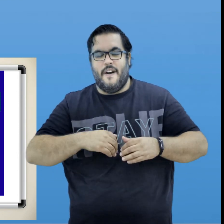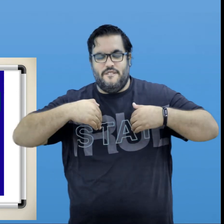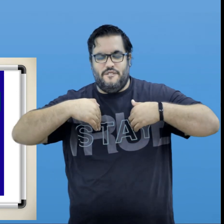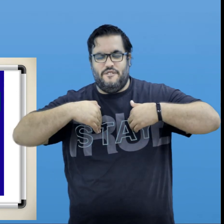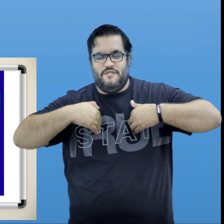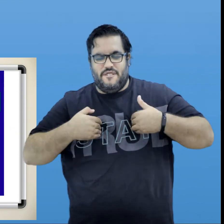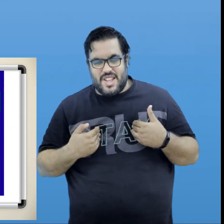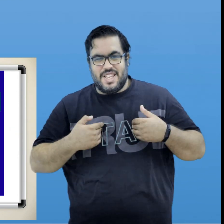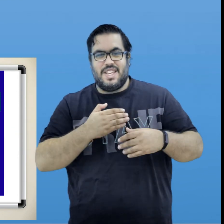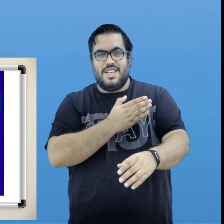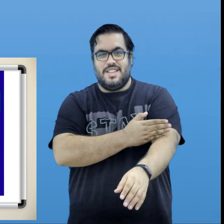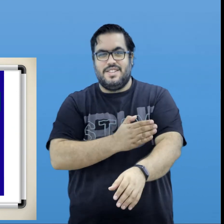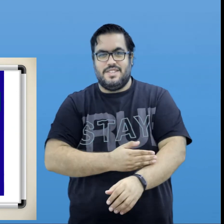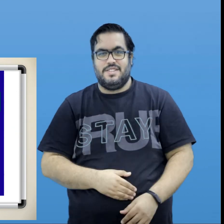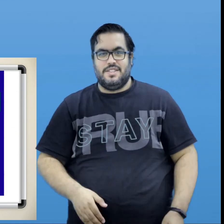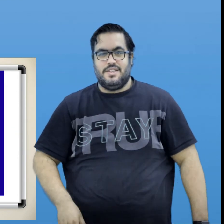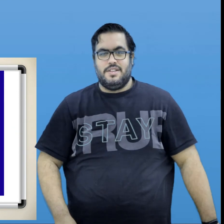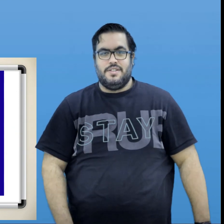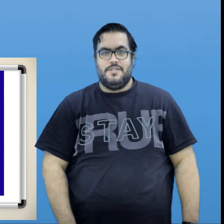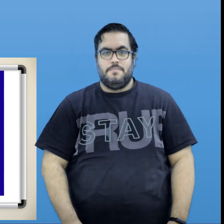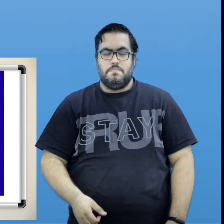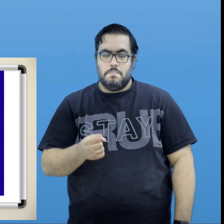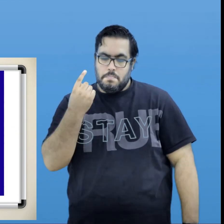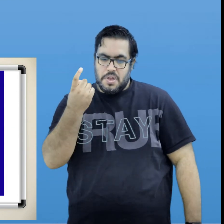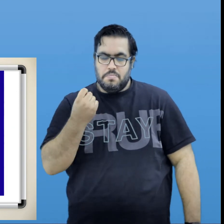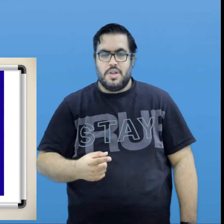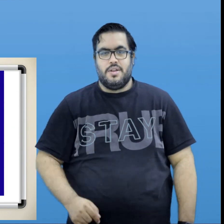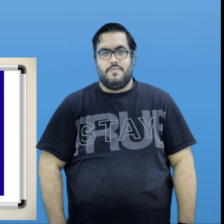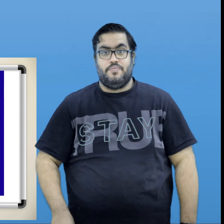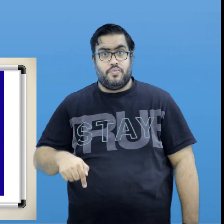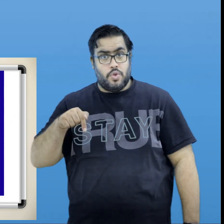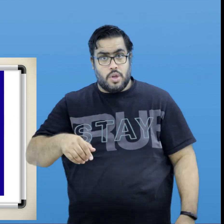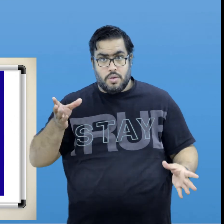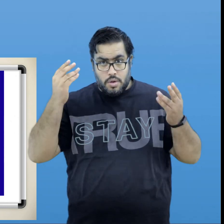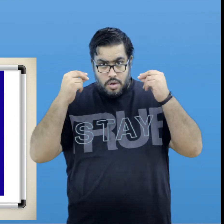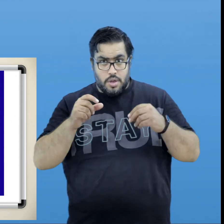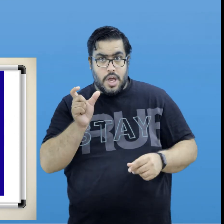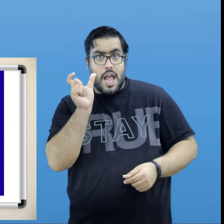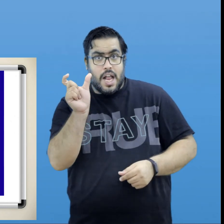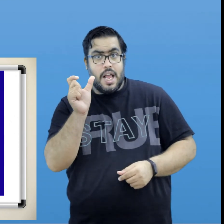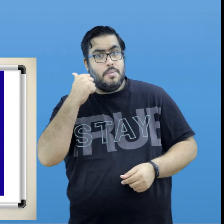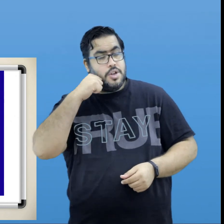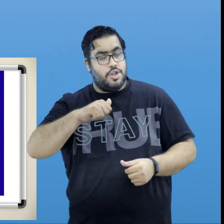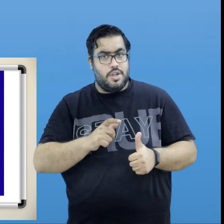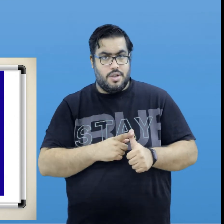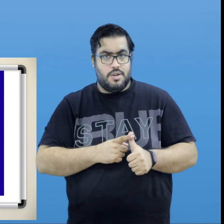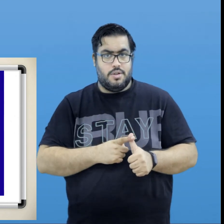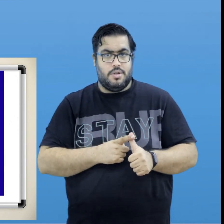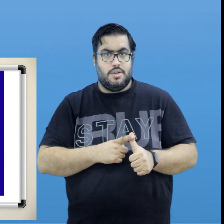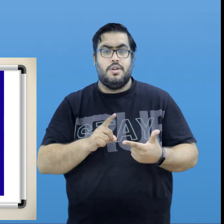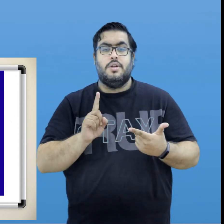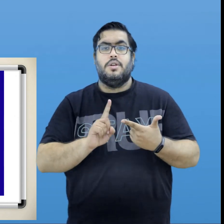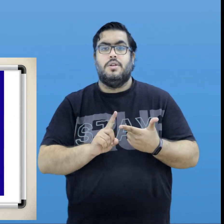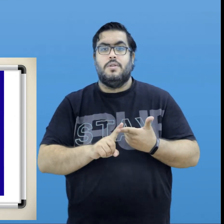fatigue. Excellent job. So in this episode, we learned to use new vocabulary items in sentences,